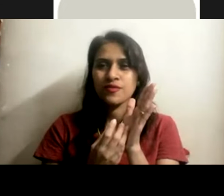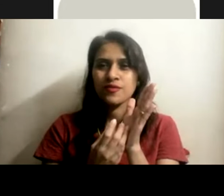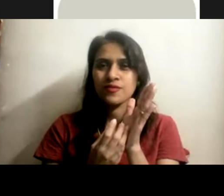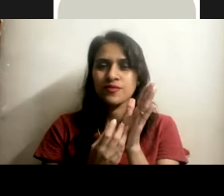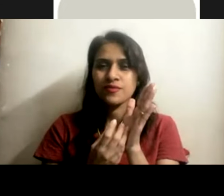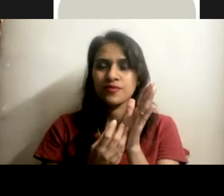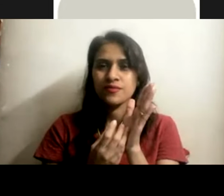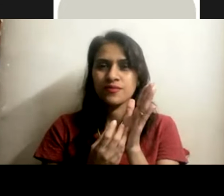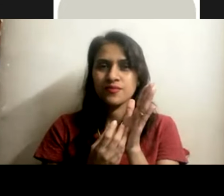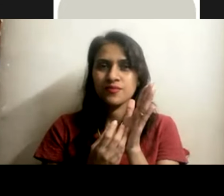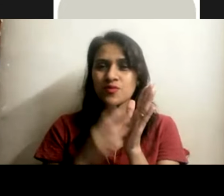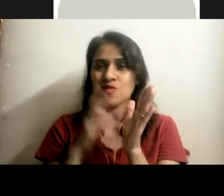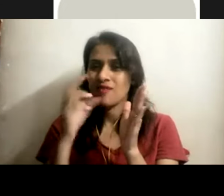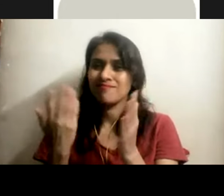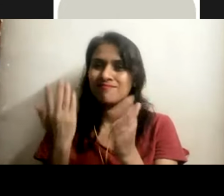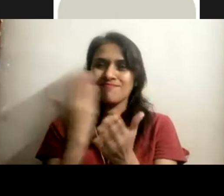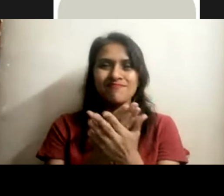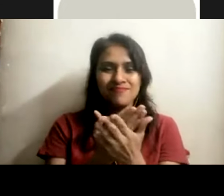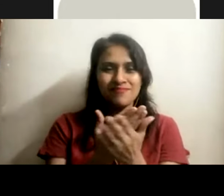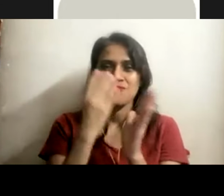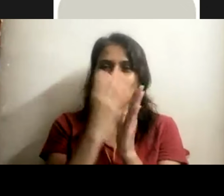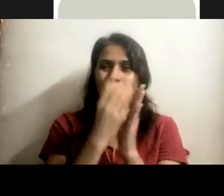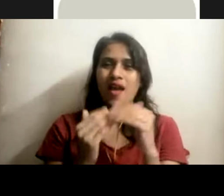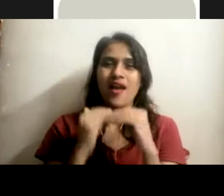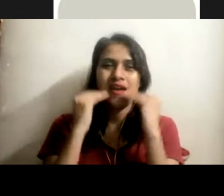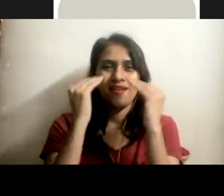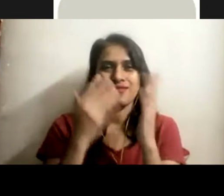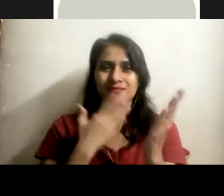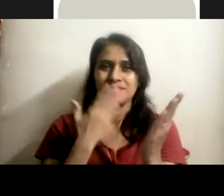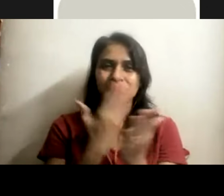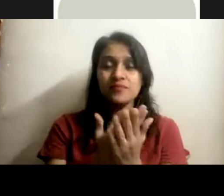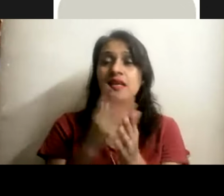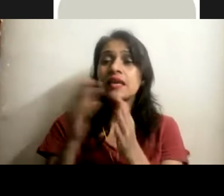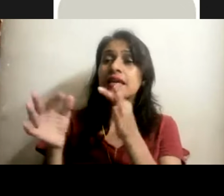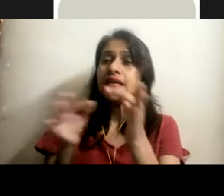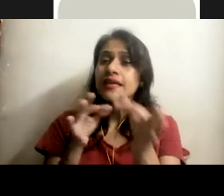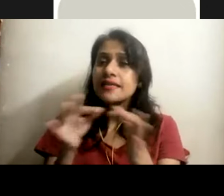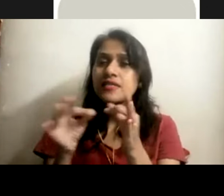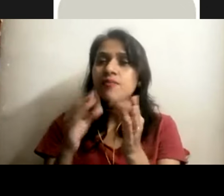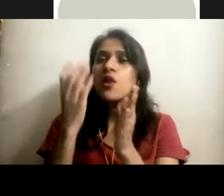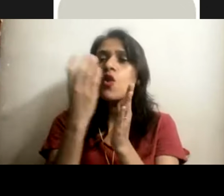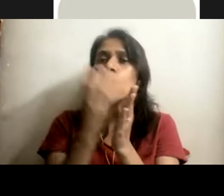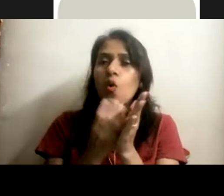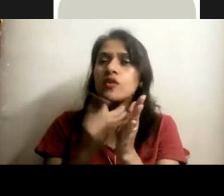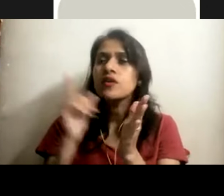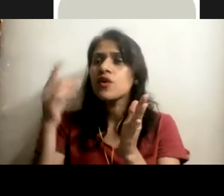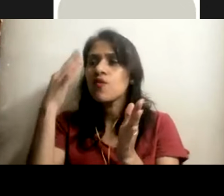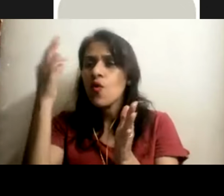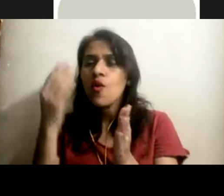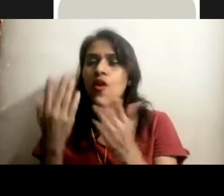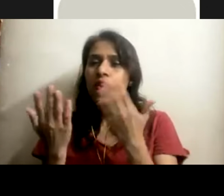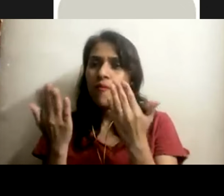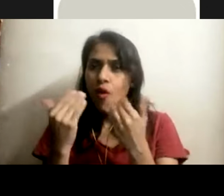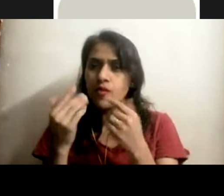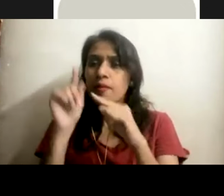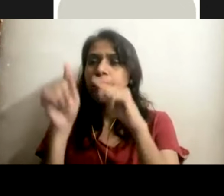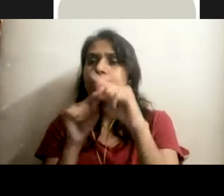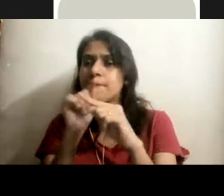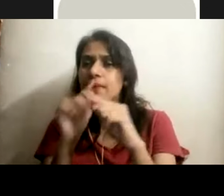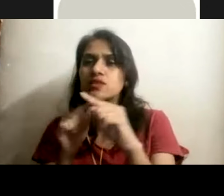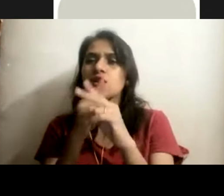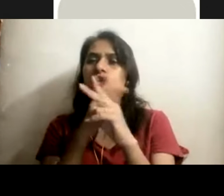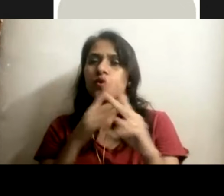graduate students take up in India. If it's just describing what courses they take up in what percentages and things like that,